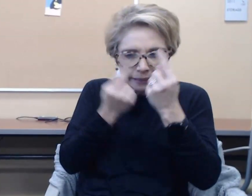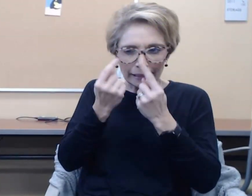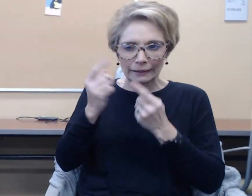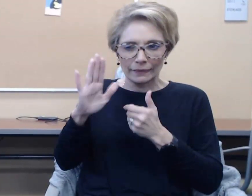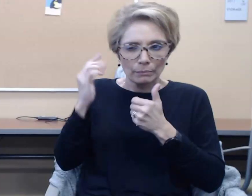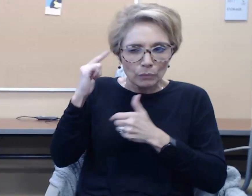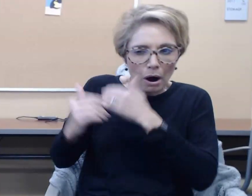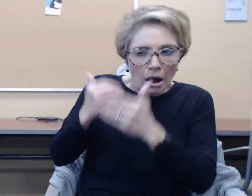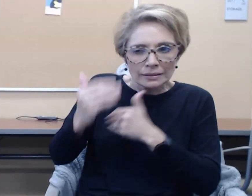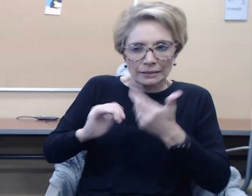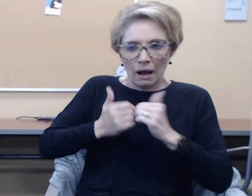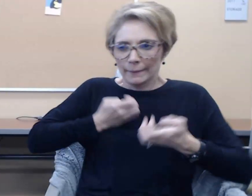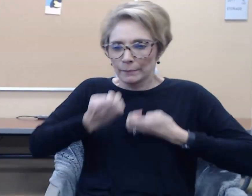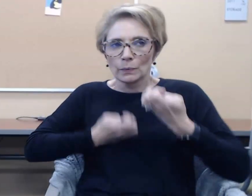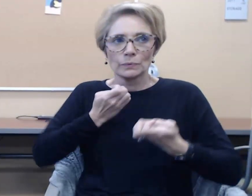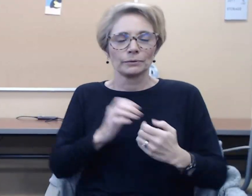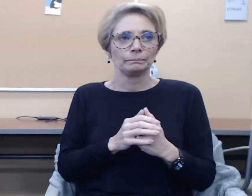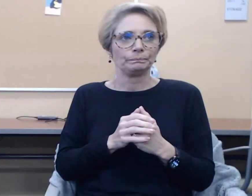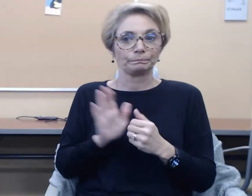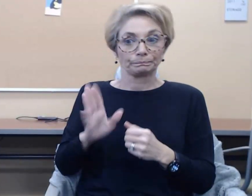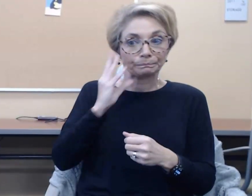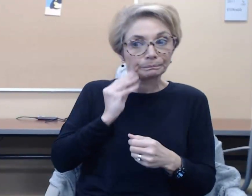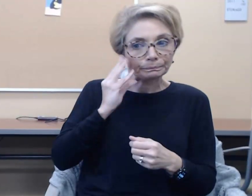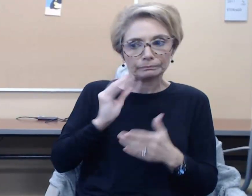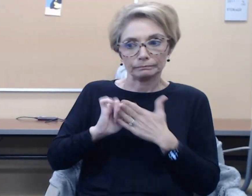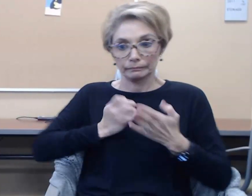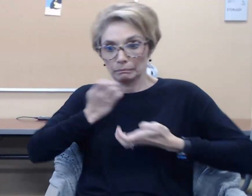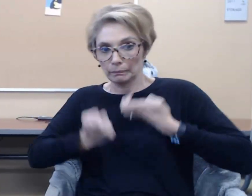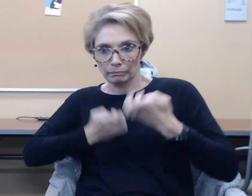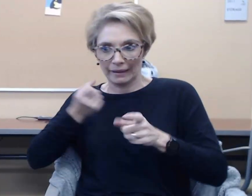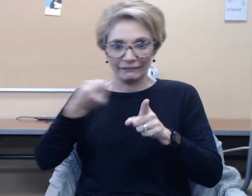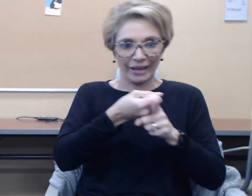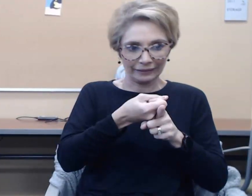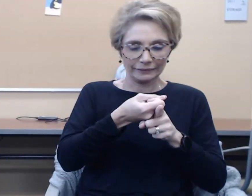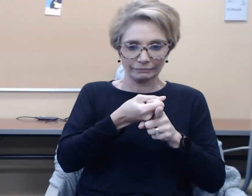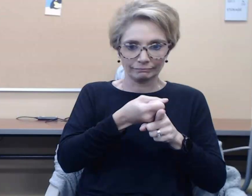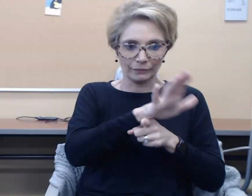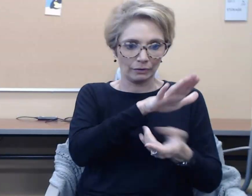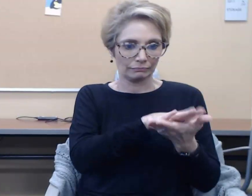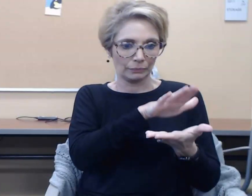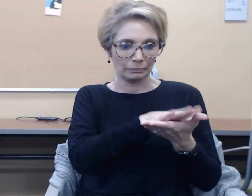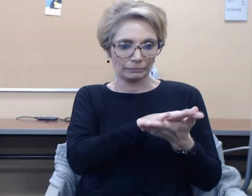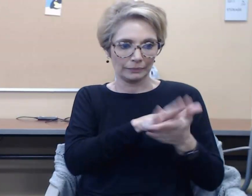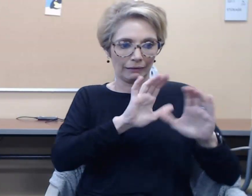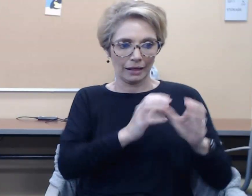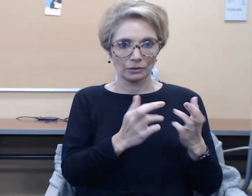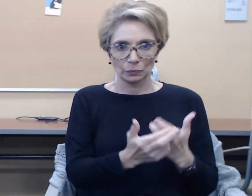these emotions, how these experiences and emotions affect them in the classroom, and also how it affects them overall.